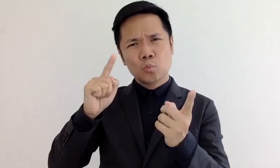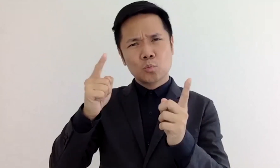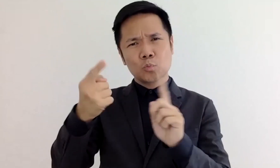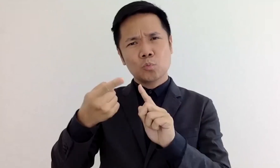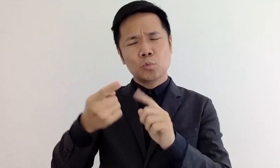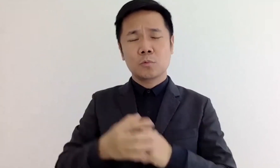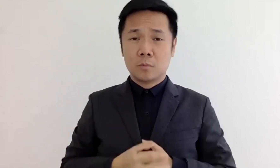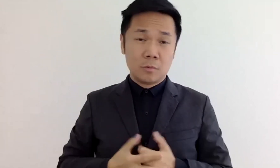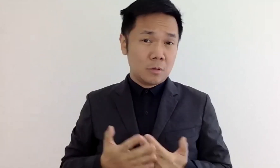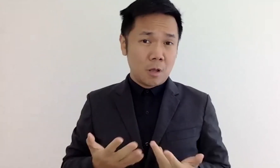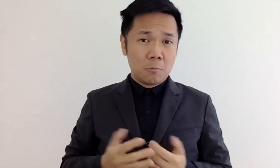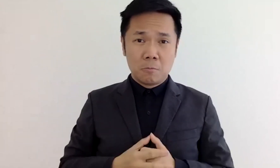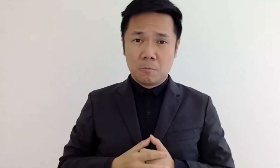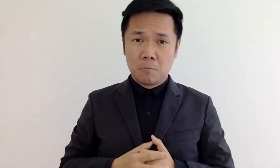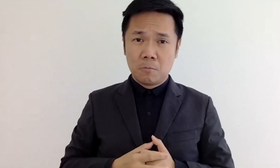to uh,